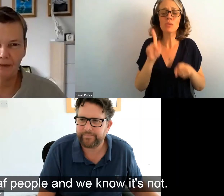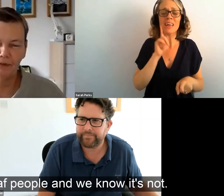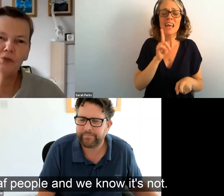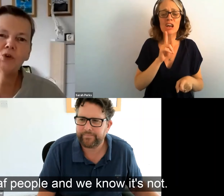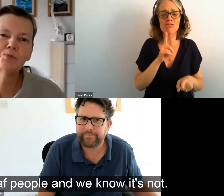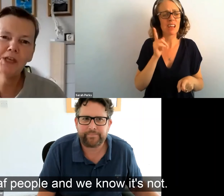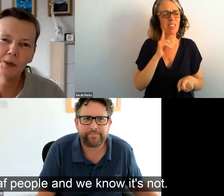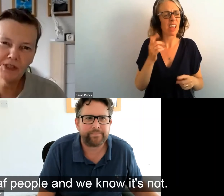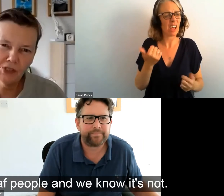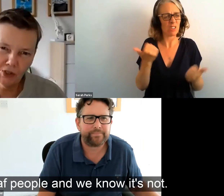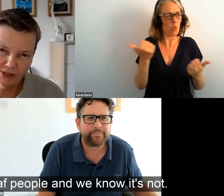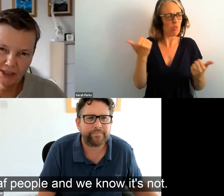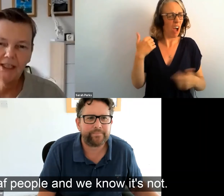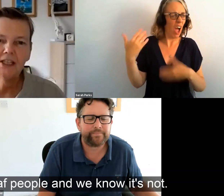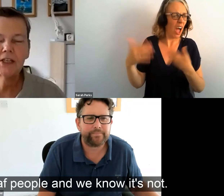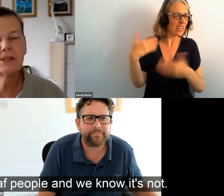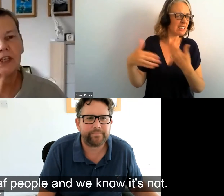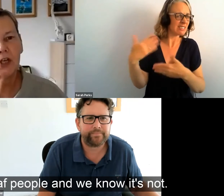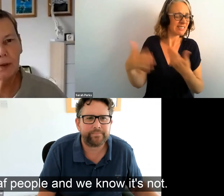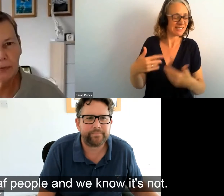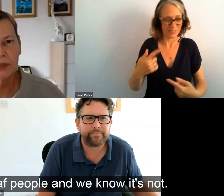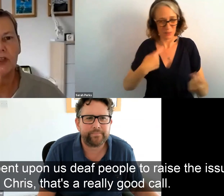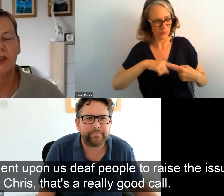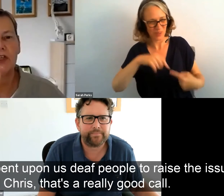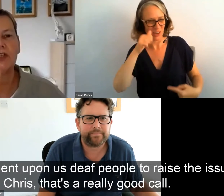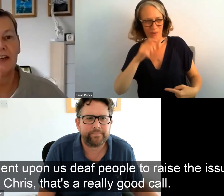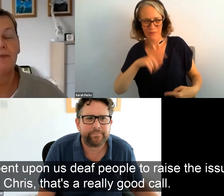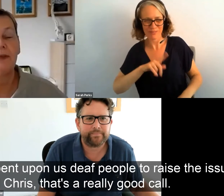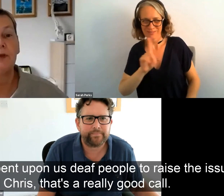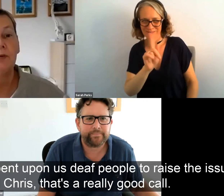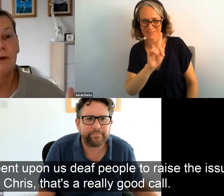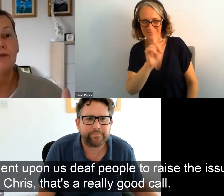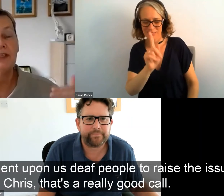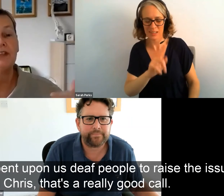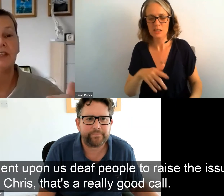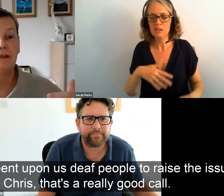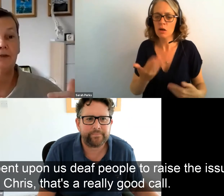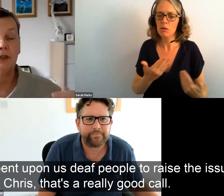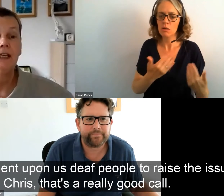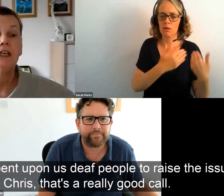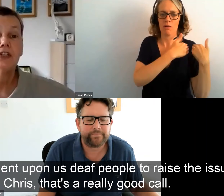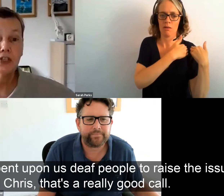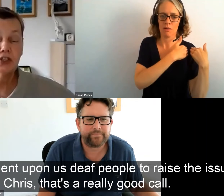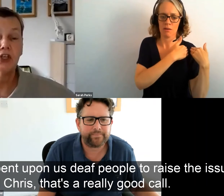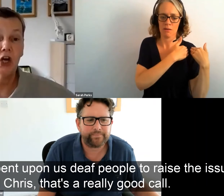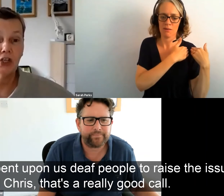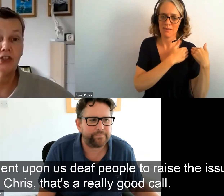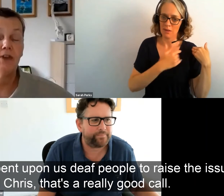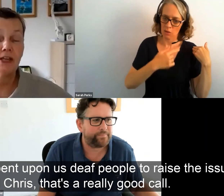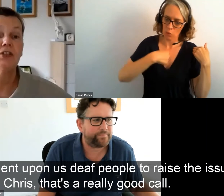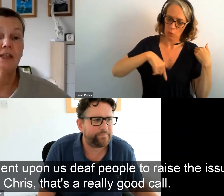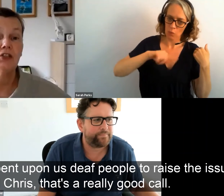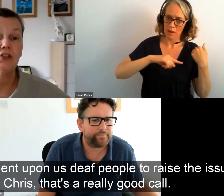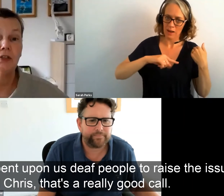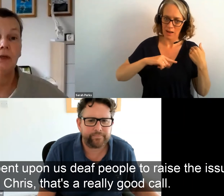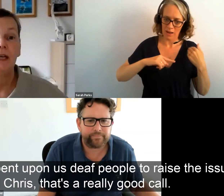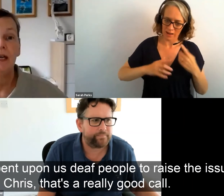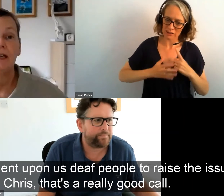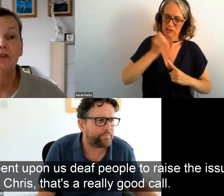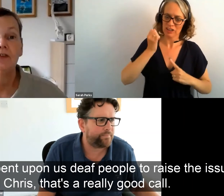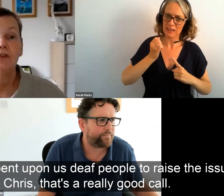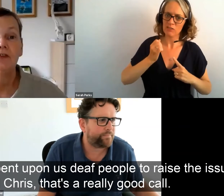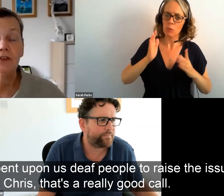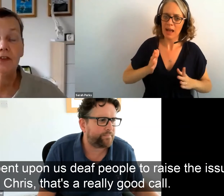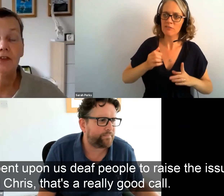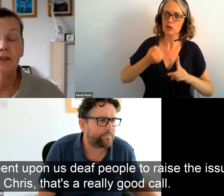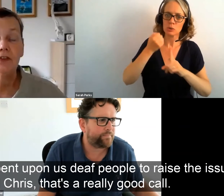everything's all right with deaf people. And of course, we know it's not. So it's incumbent on us deaf people who have reached a level to start to raise the issue.